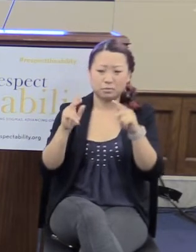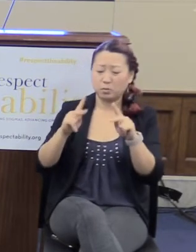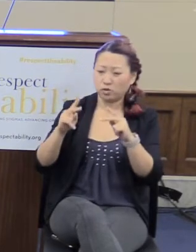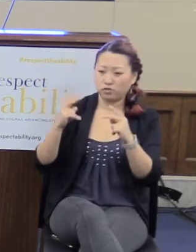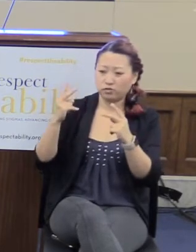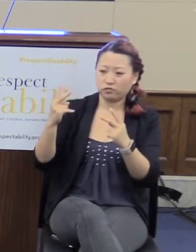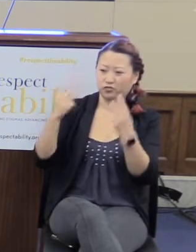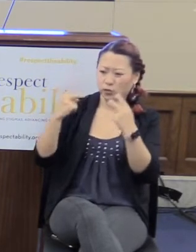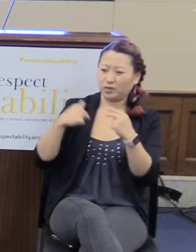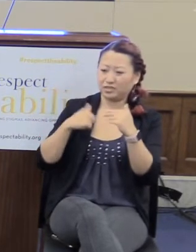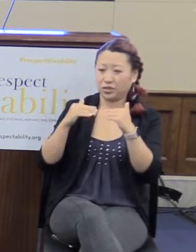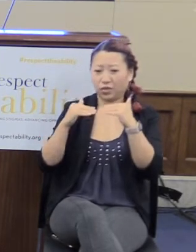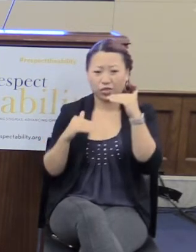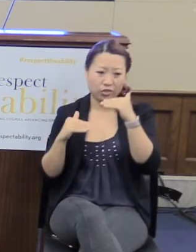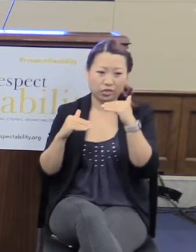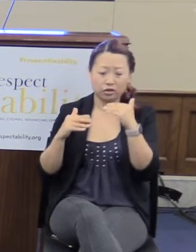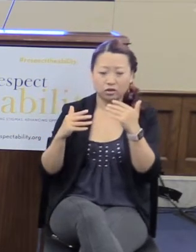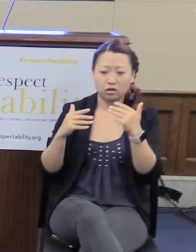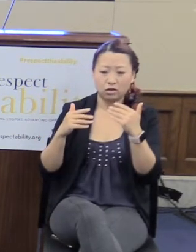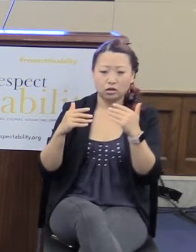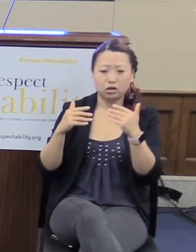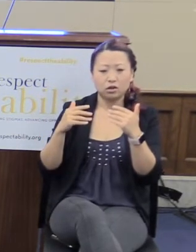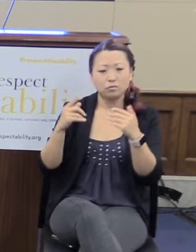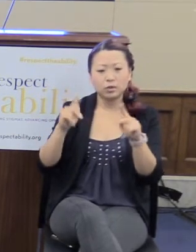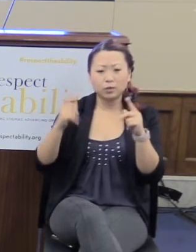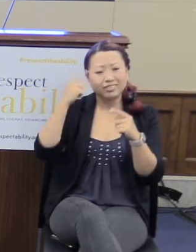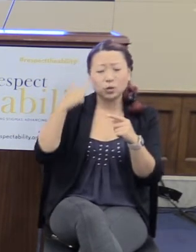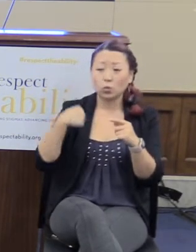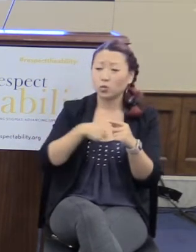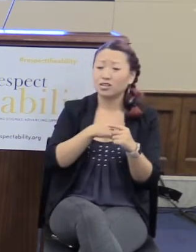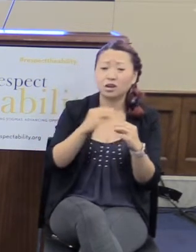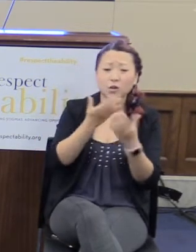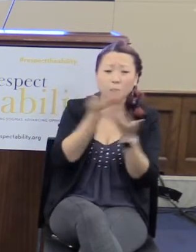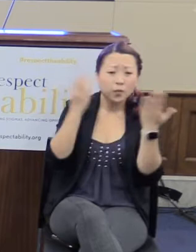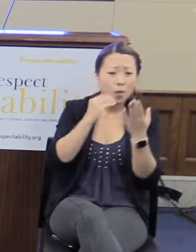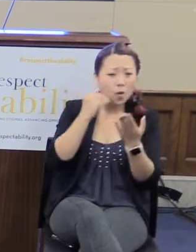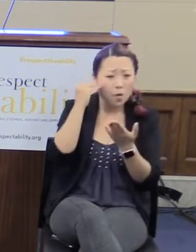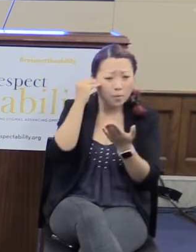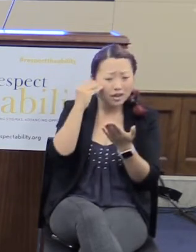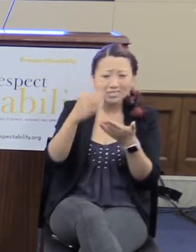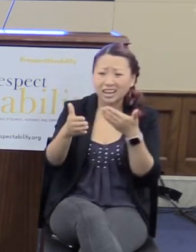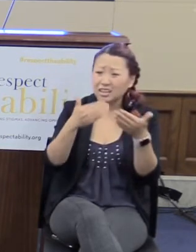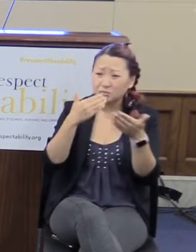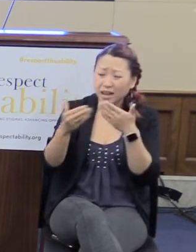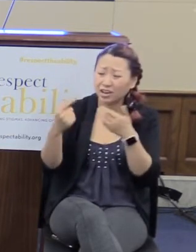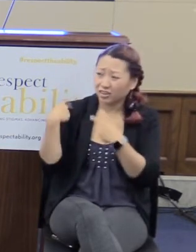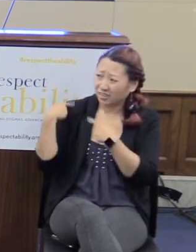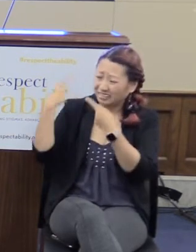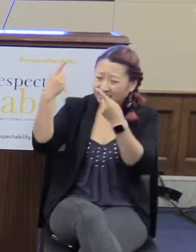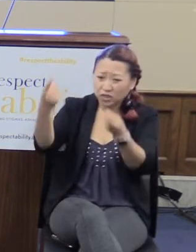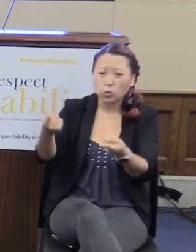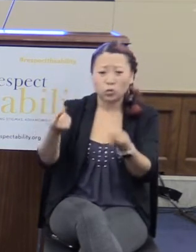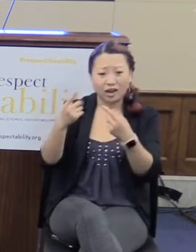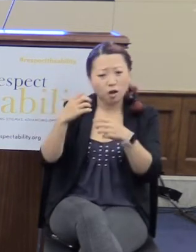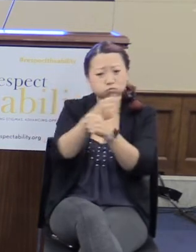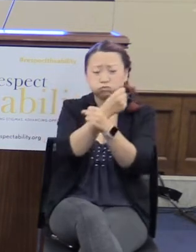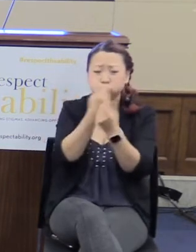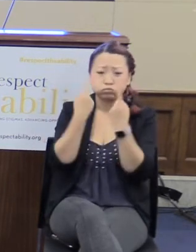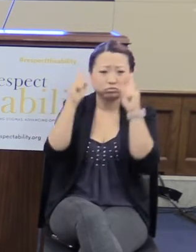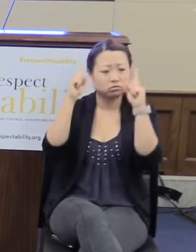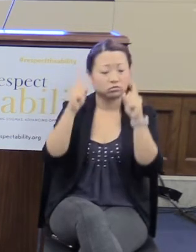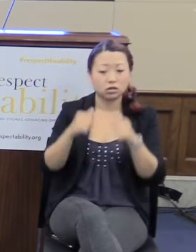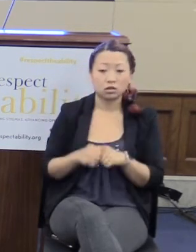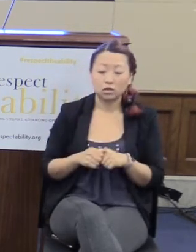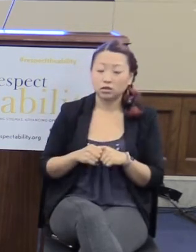as potential homeless people, regardless of everything that we have accomplished. That is why